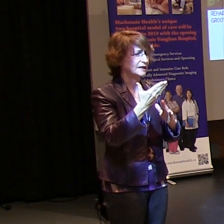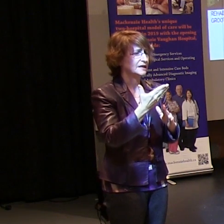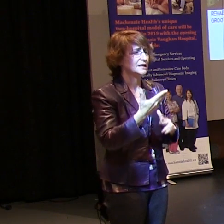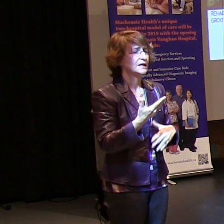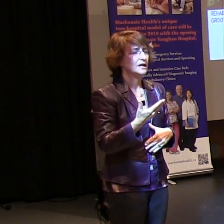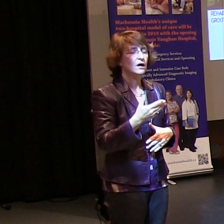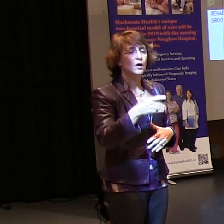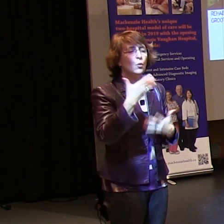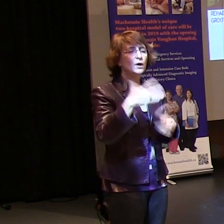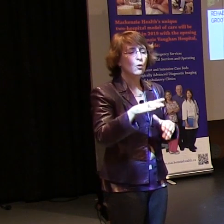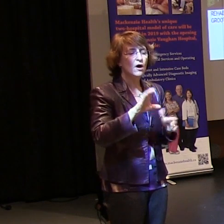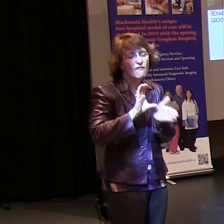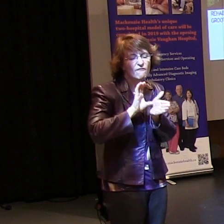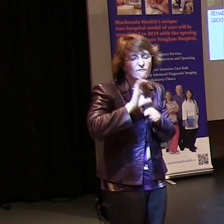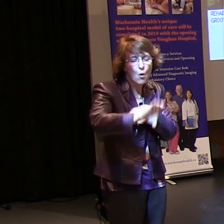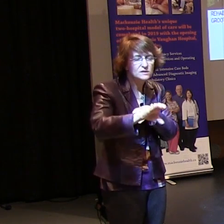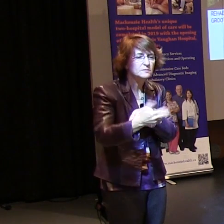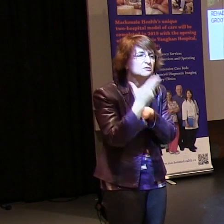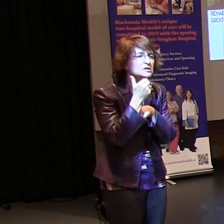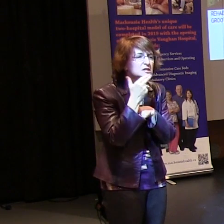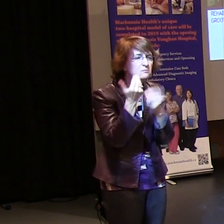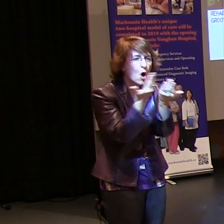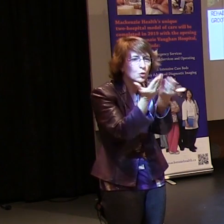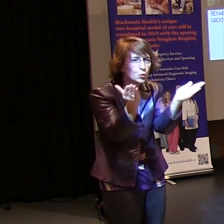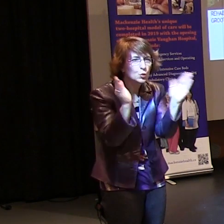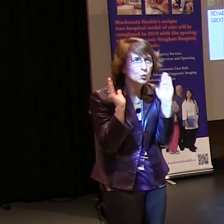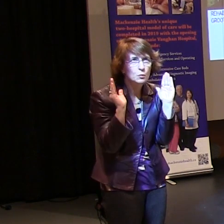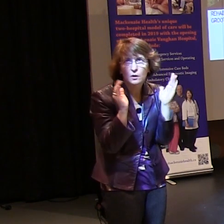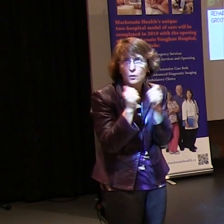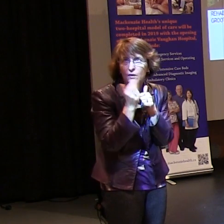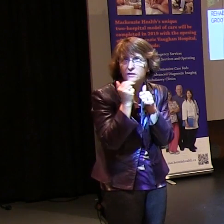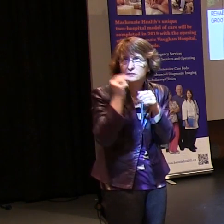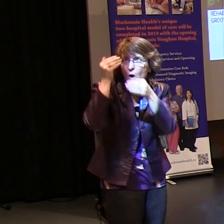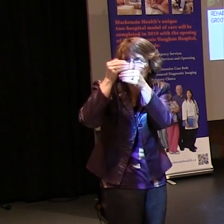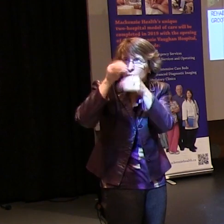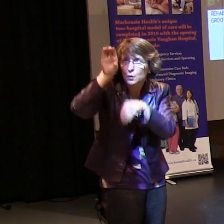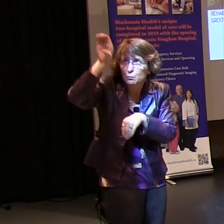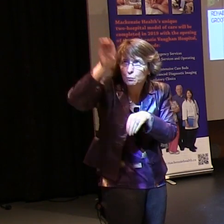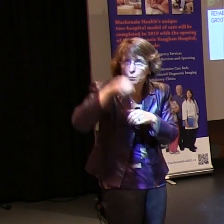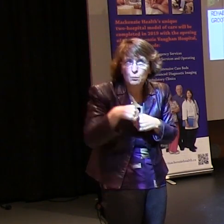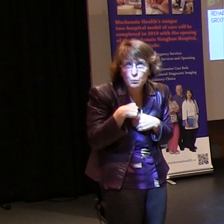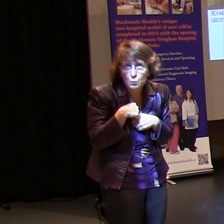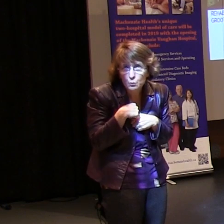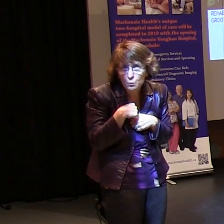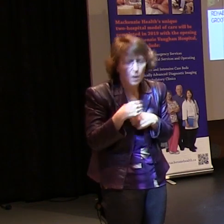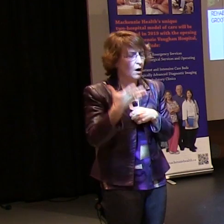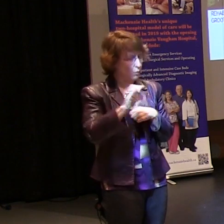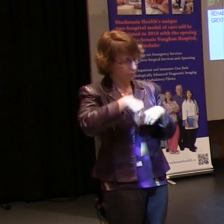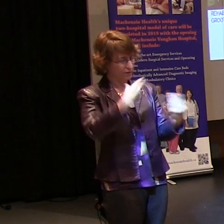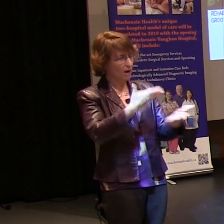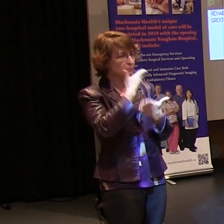to a 10-meter room with a small window if we are able to get them a window. We want to give them the best environment.